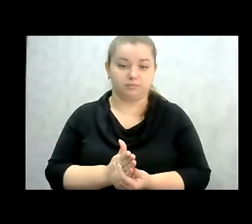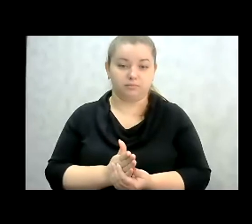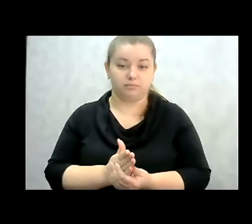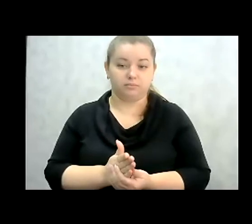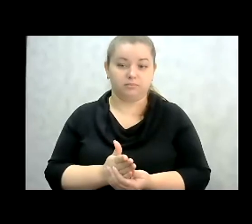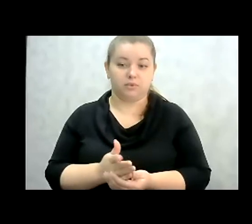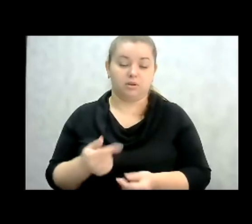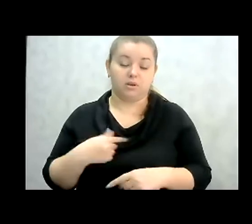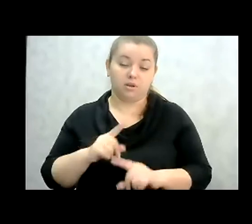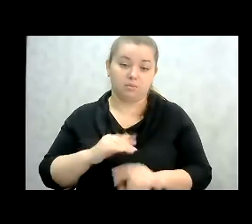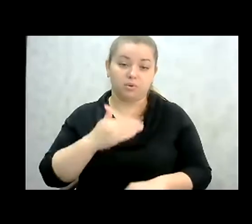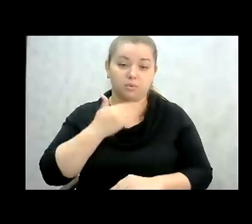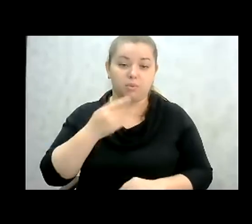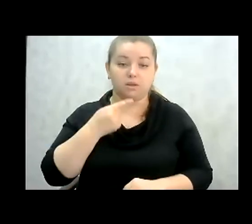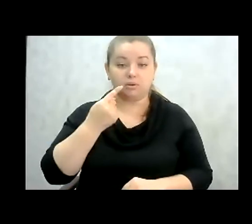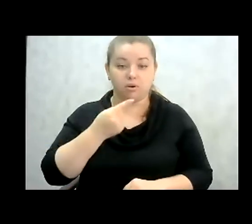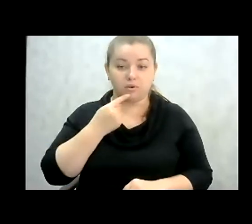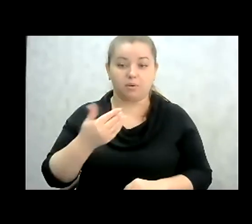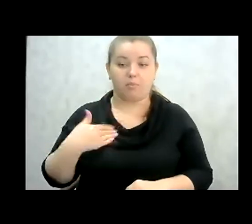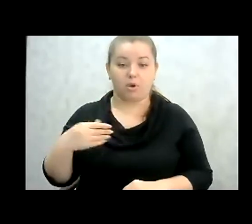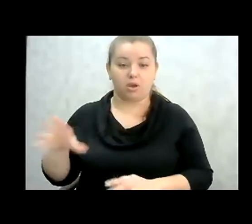connected with their voters.